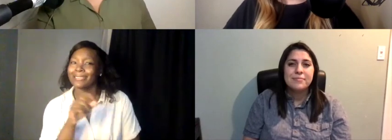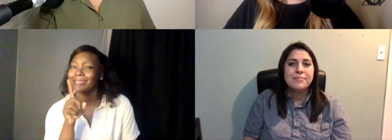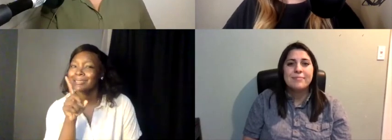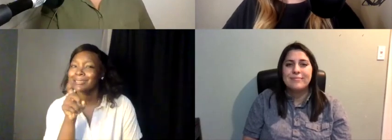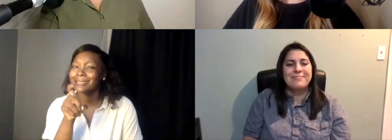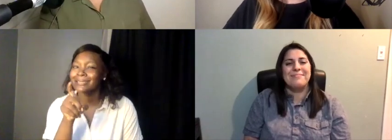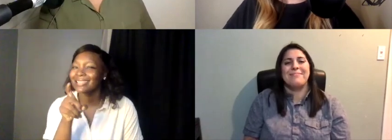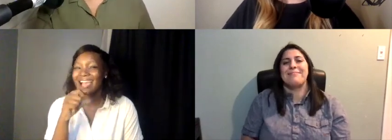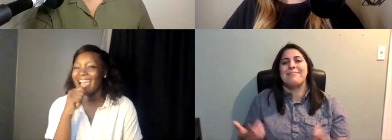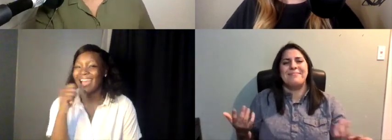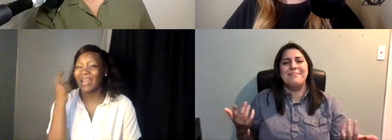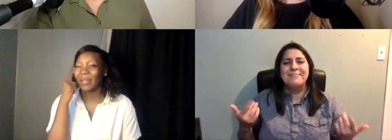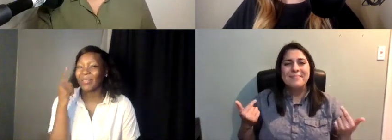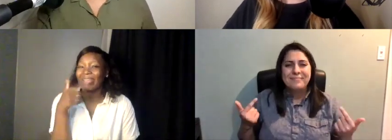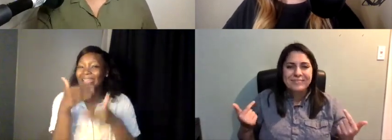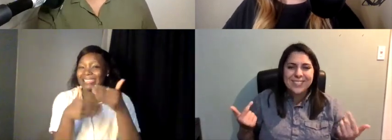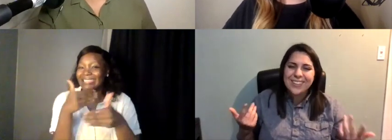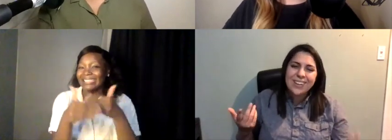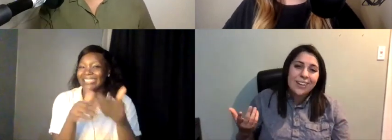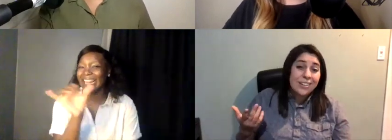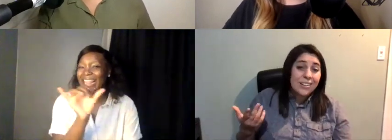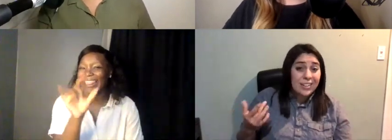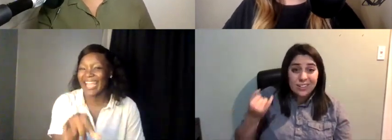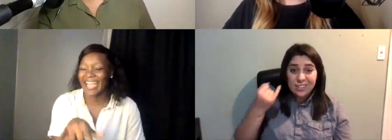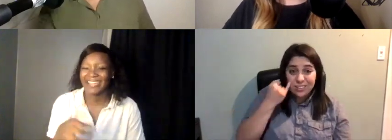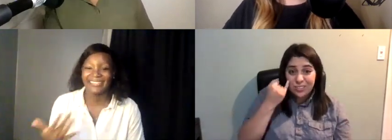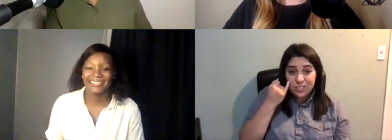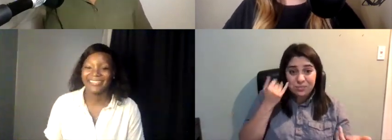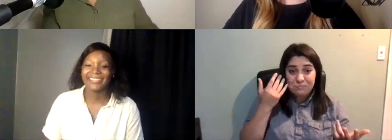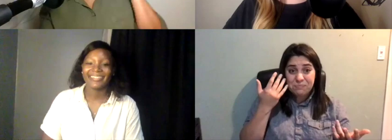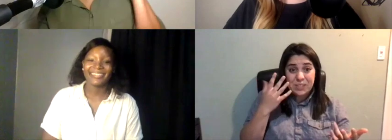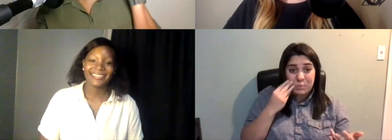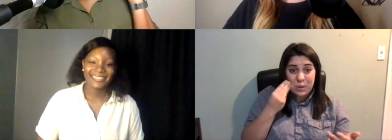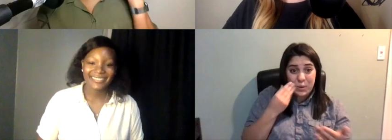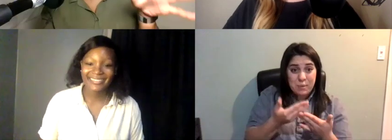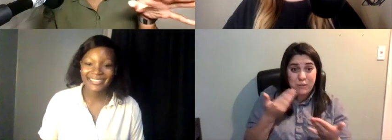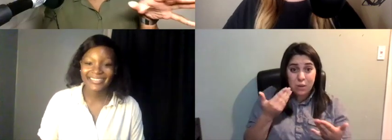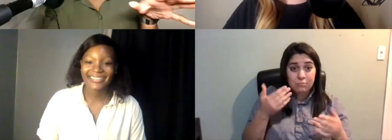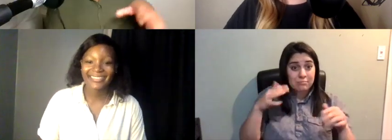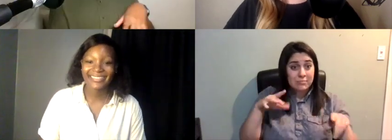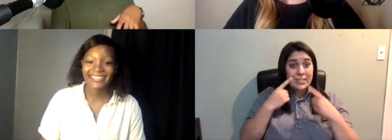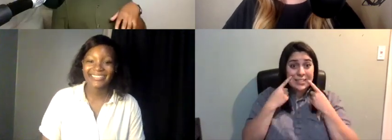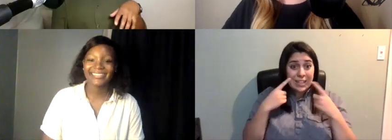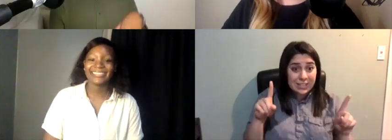way. Oh, if it has, let us know. DM us. Yeah. We're curious now.